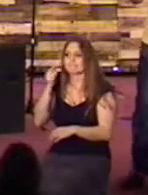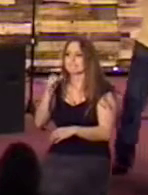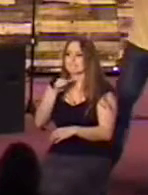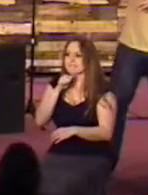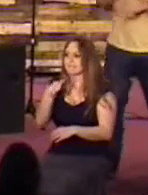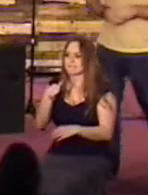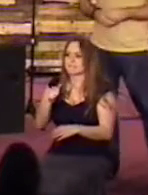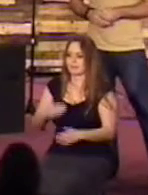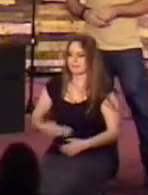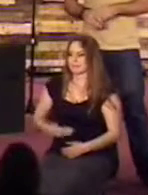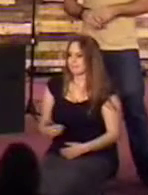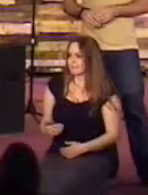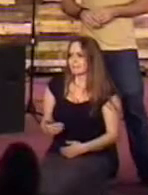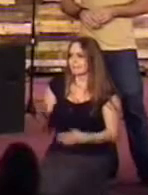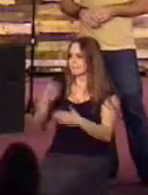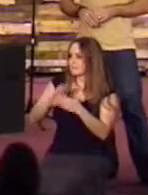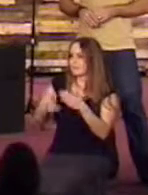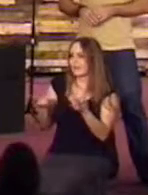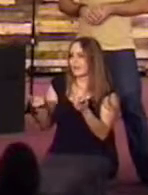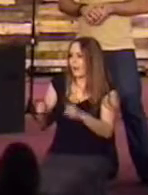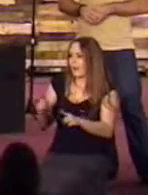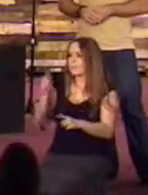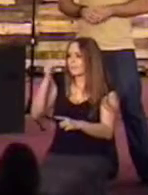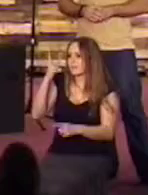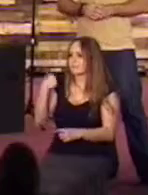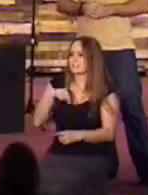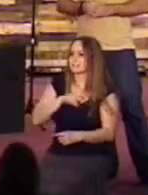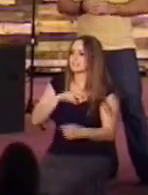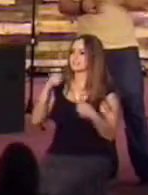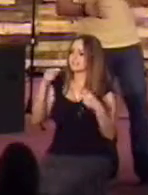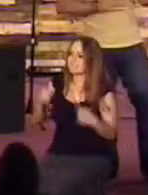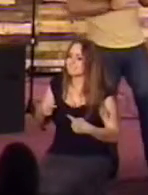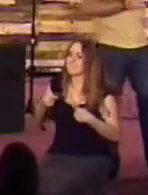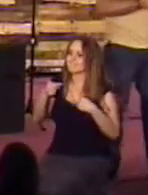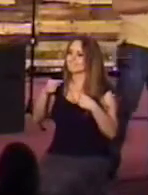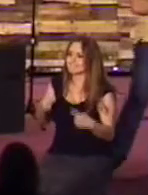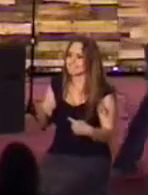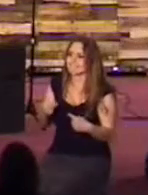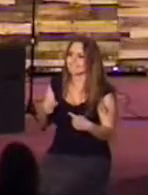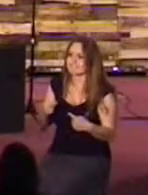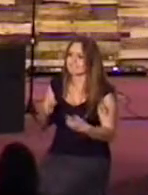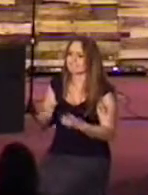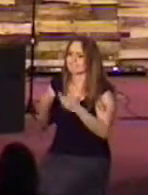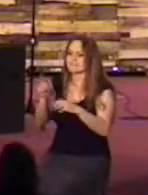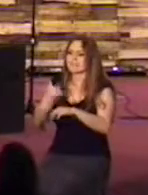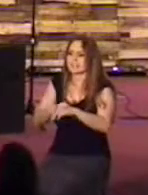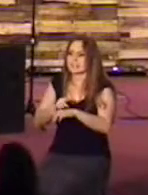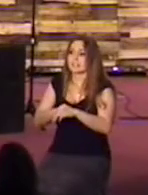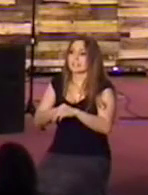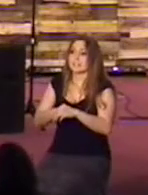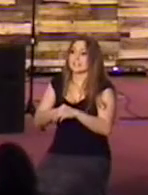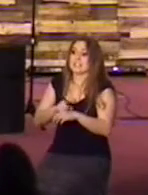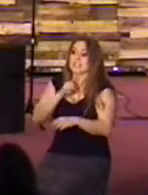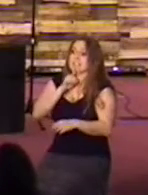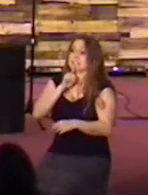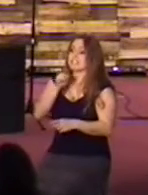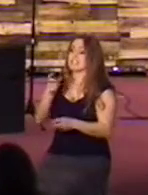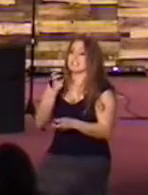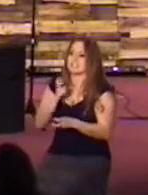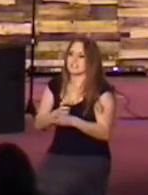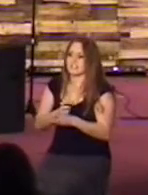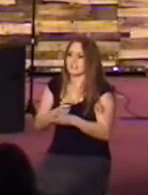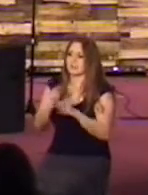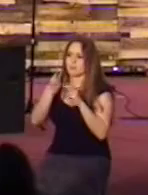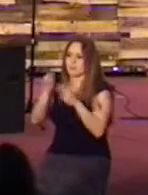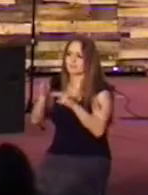that wouldn't ever happen for us, and it was trying on us. A lot of times over the years, it got really hard to